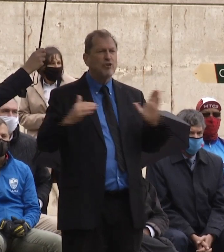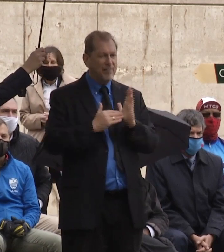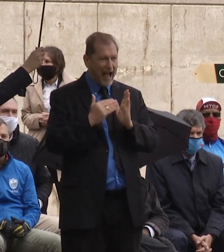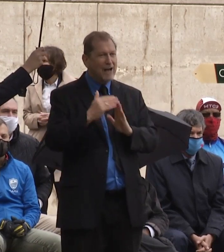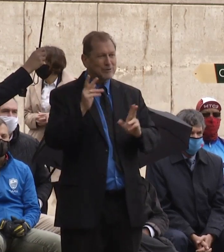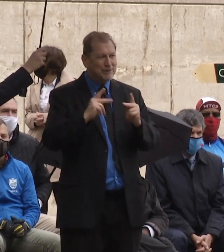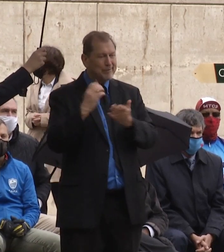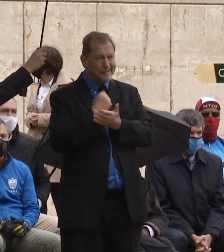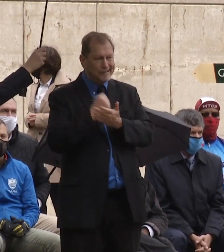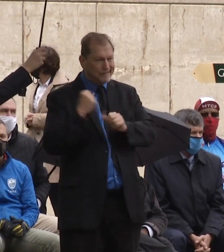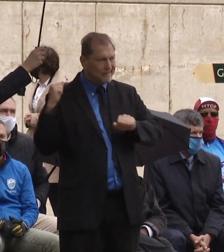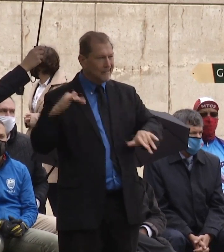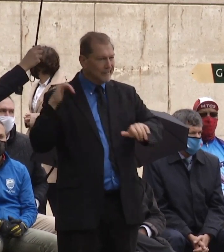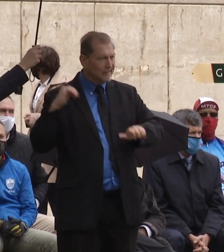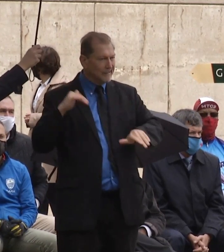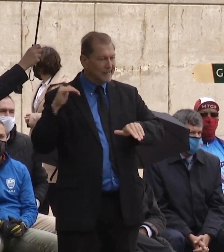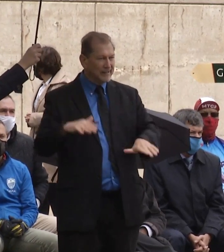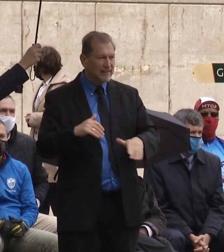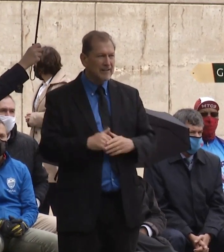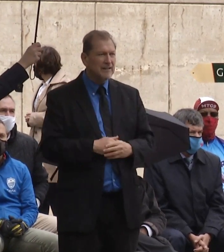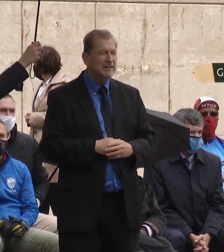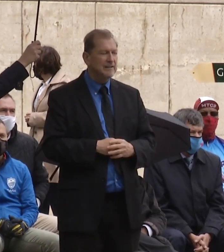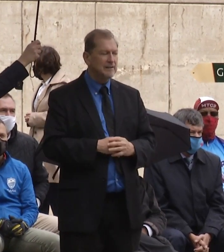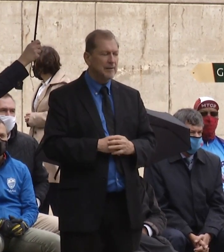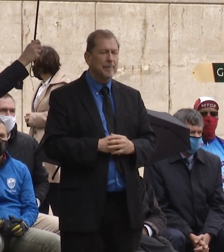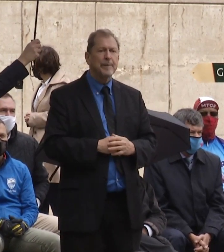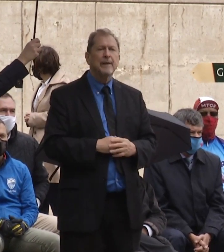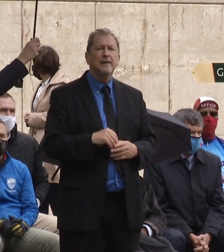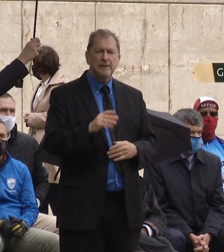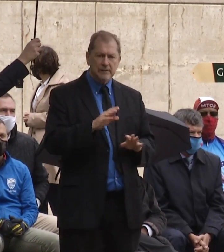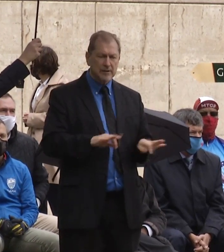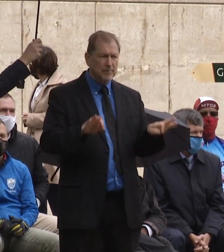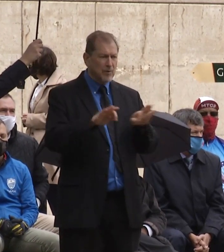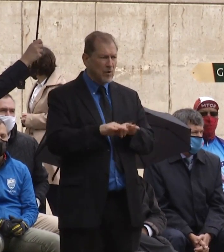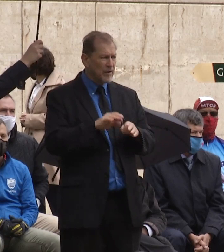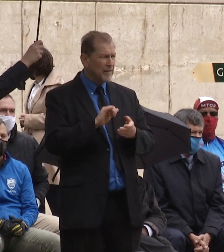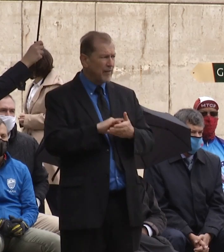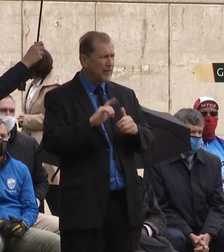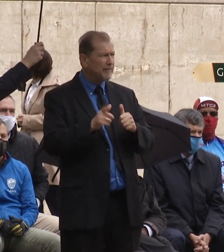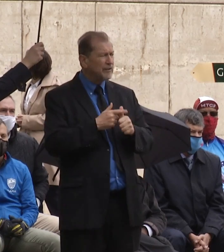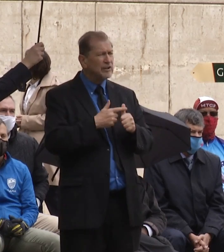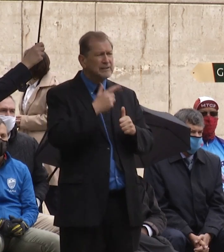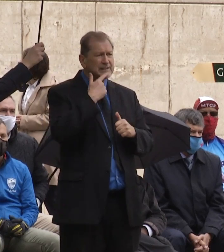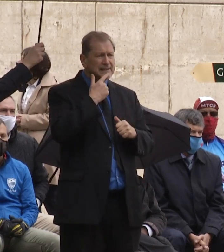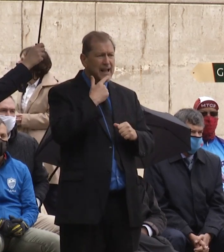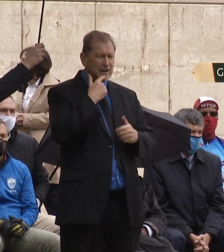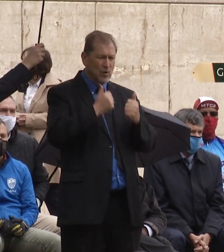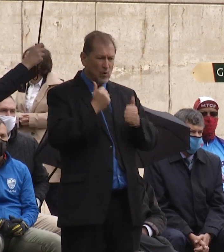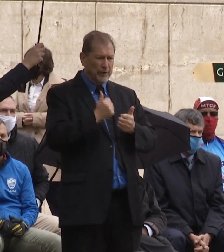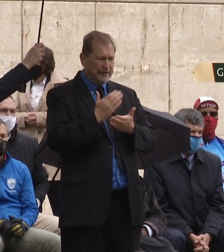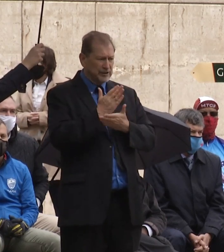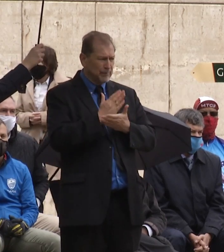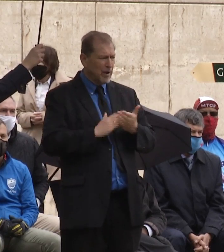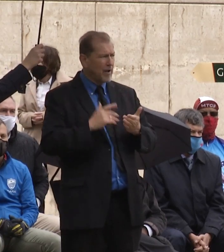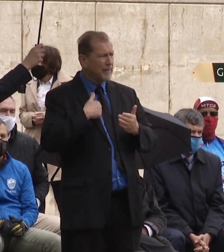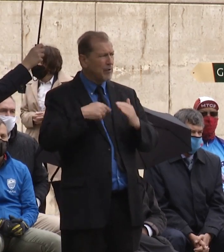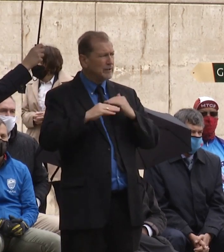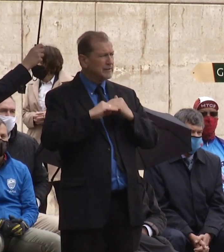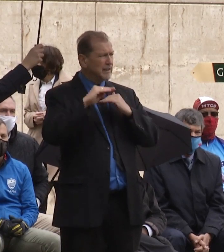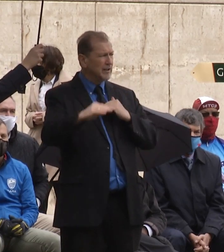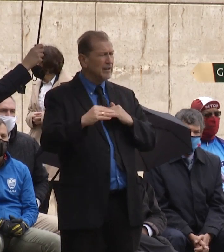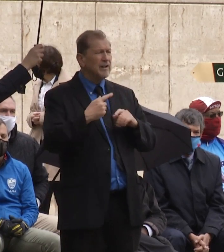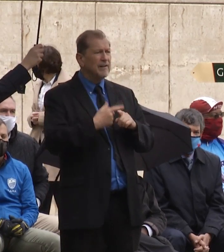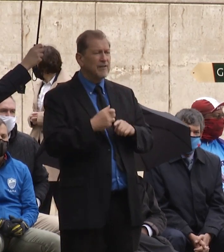year. So the first major win, as you heard in the segments, was finishing the part that carries it over, carries the trail over